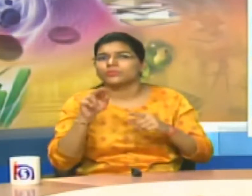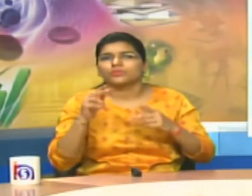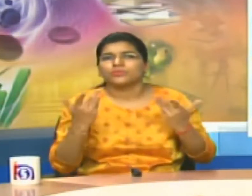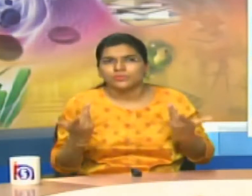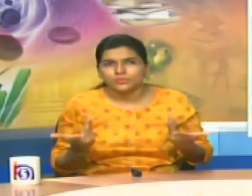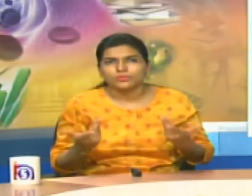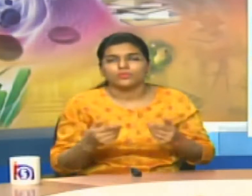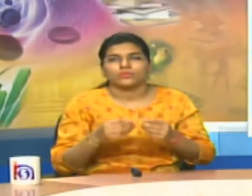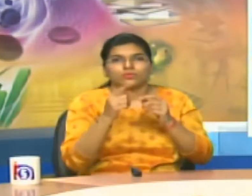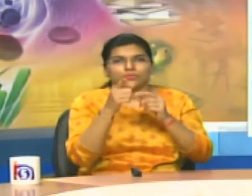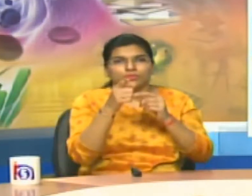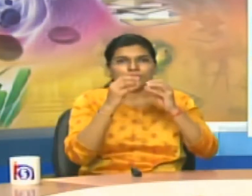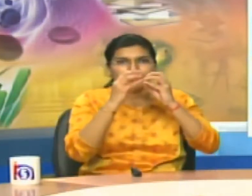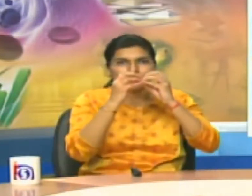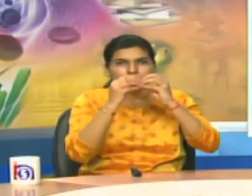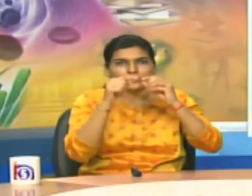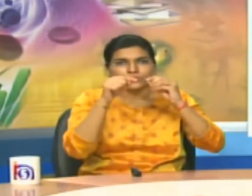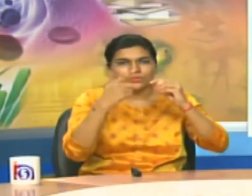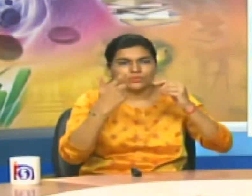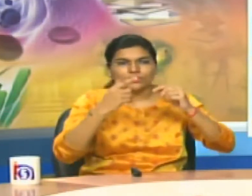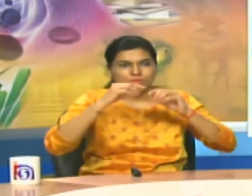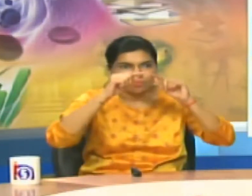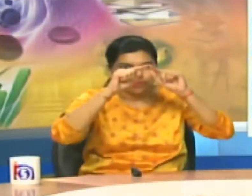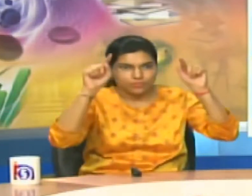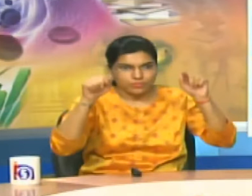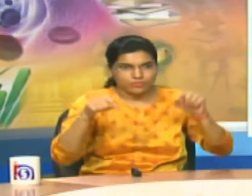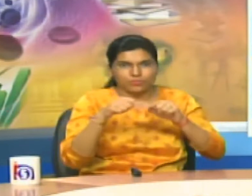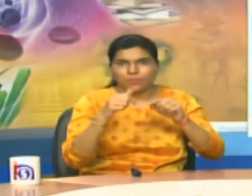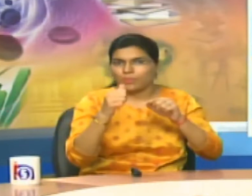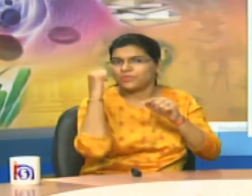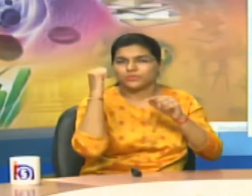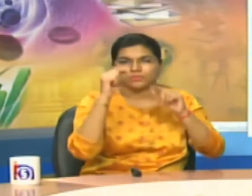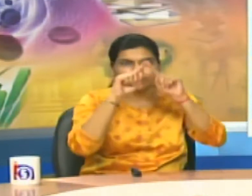Next, you can see the page layout.